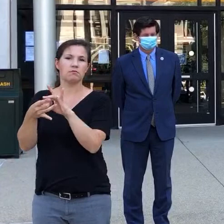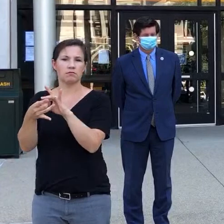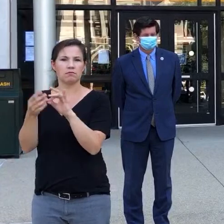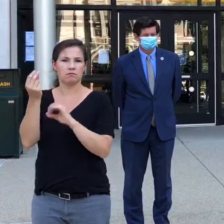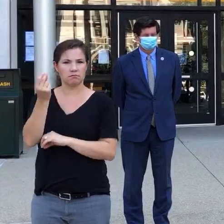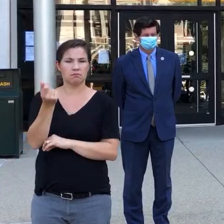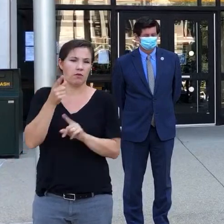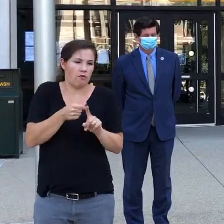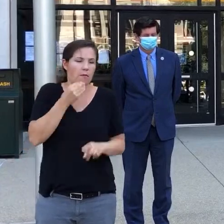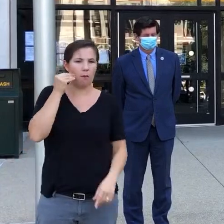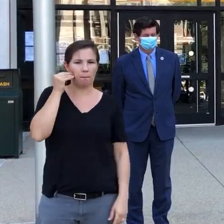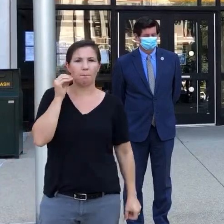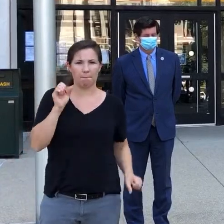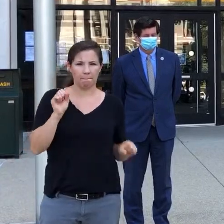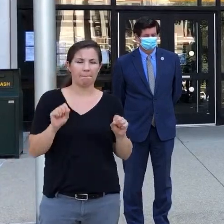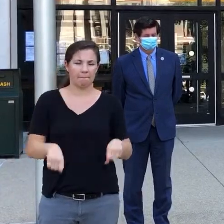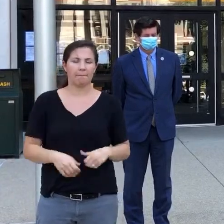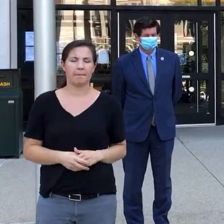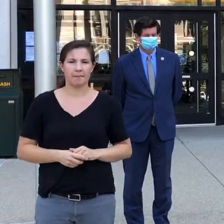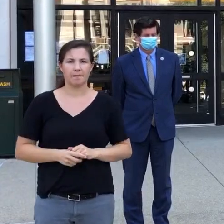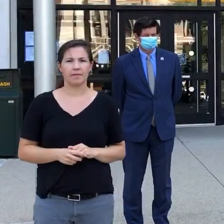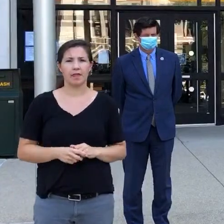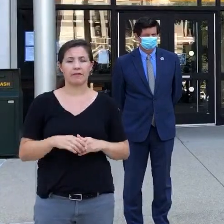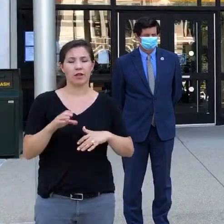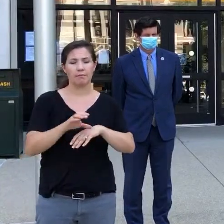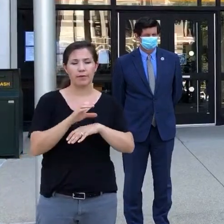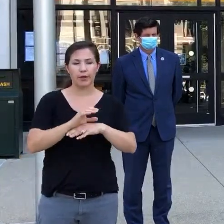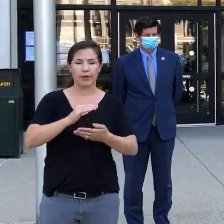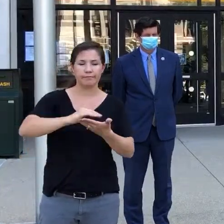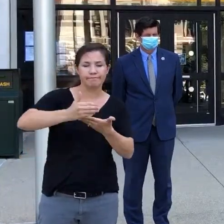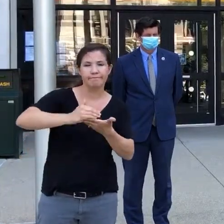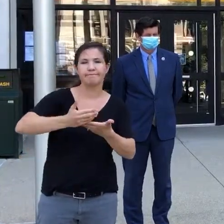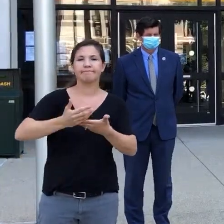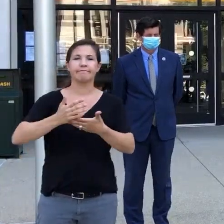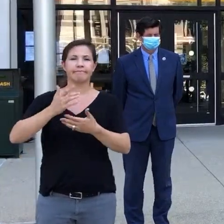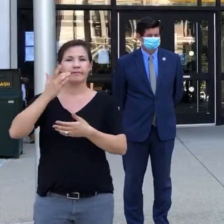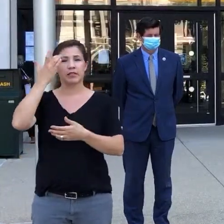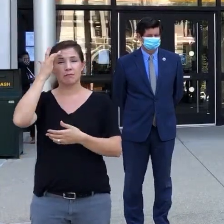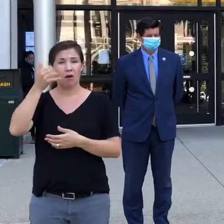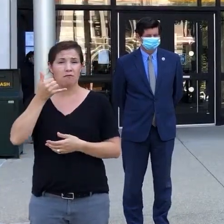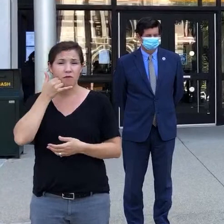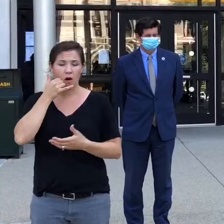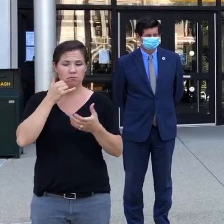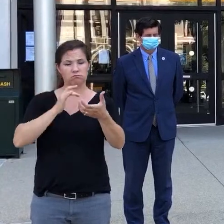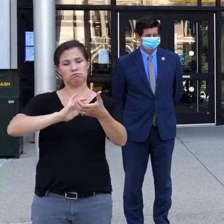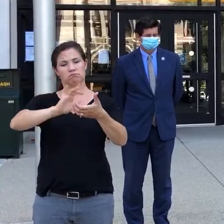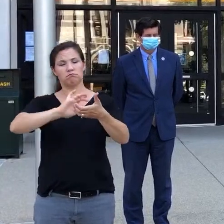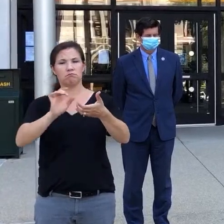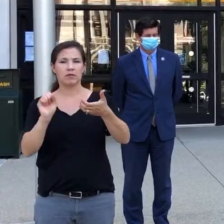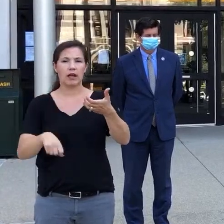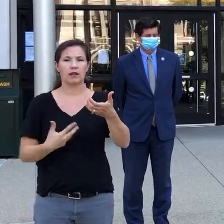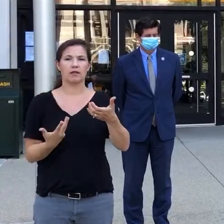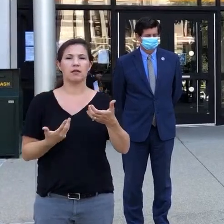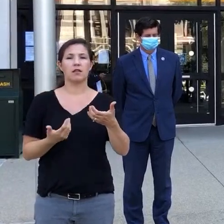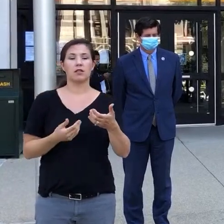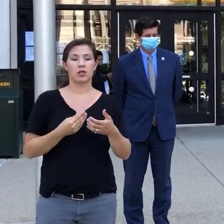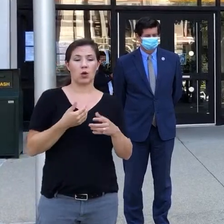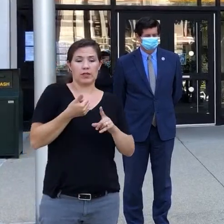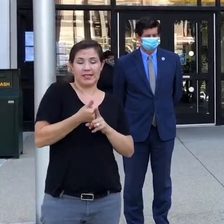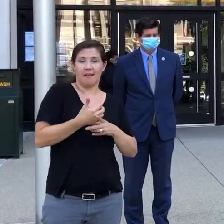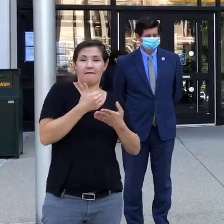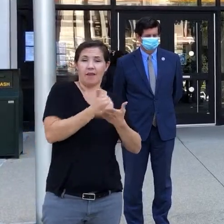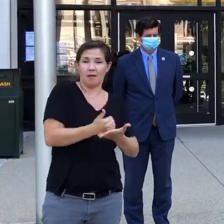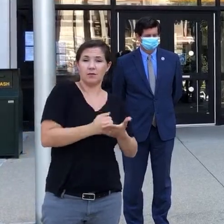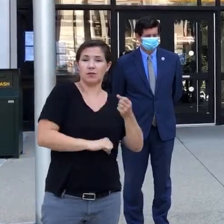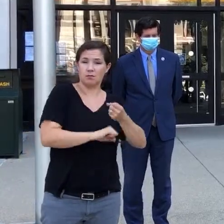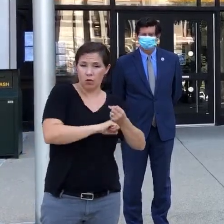their own living room. You have a computer, you have a smartphone. There is help available both through self-help support